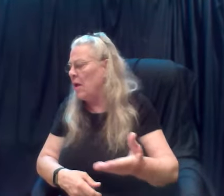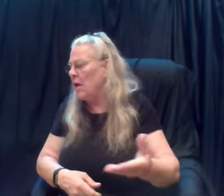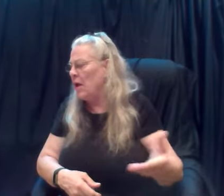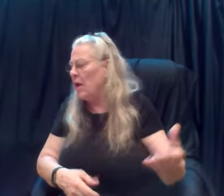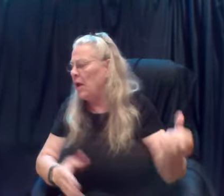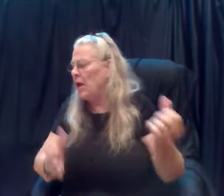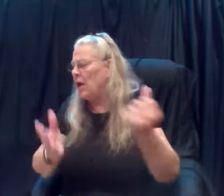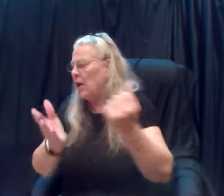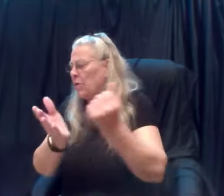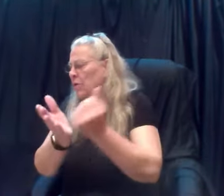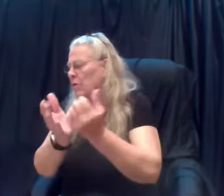They